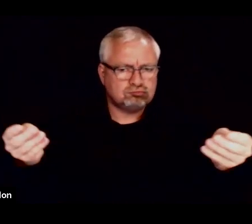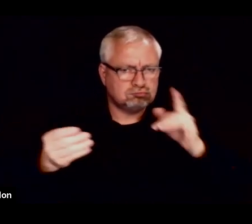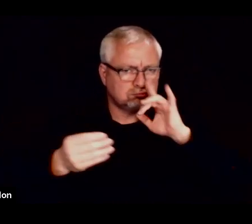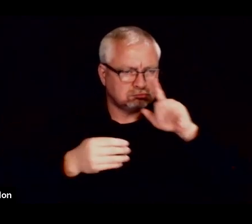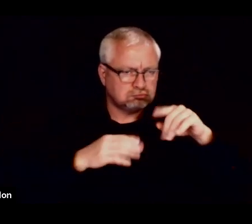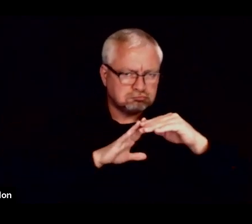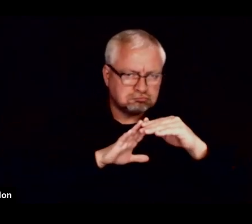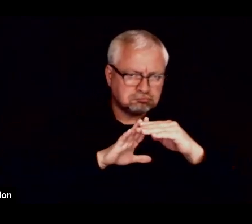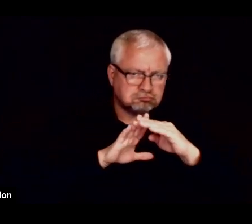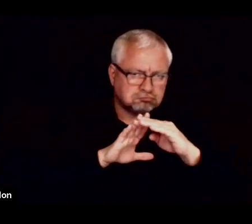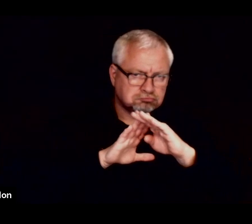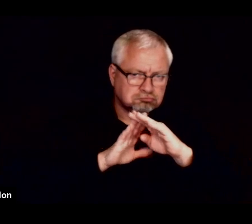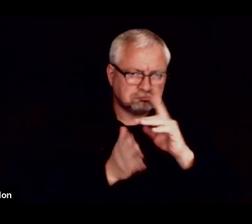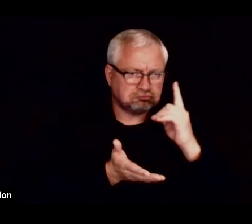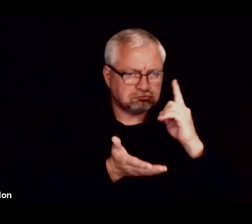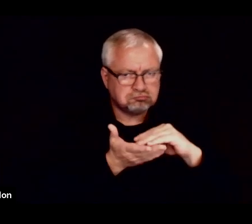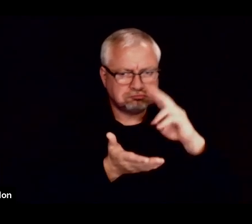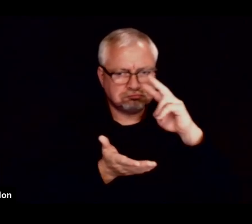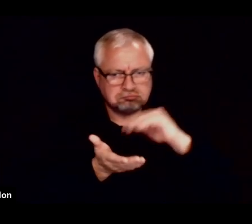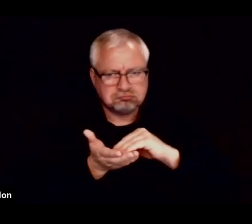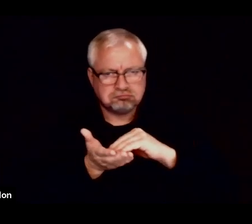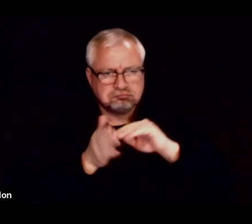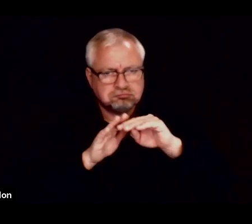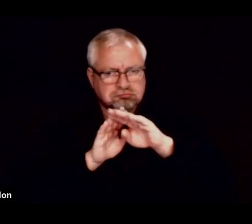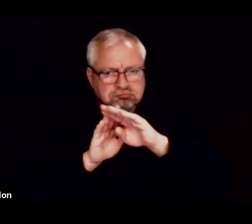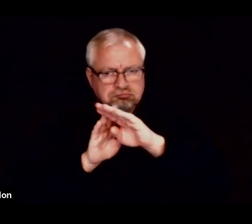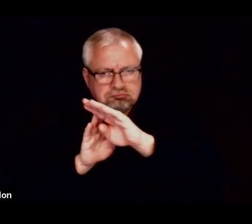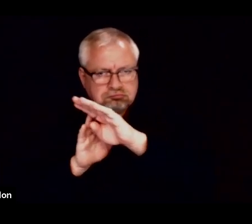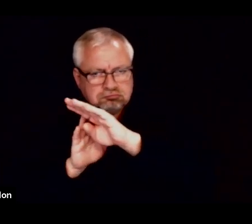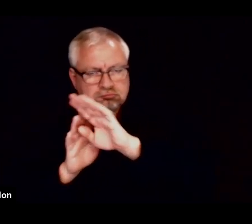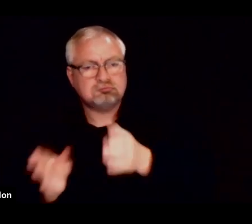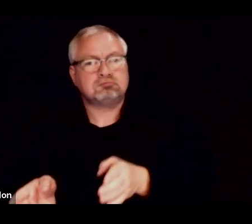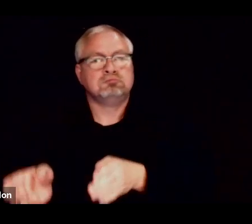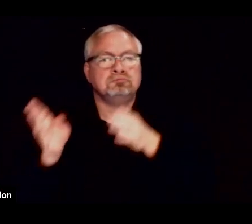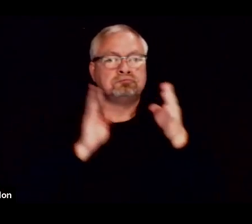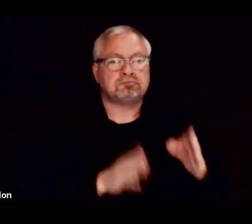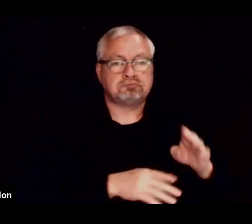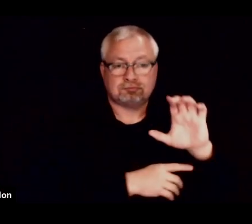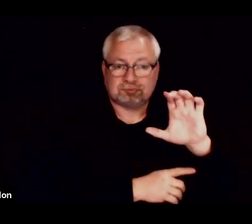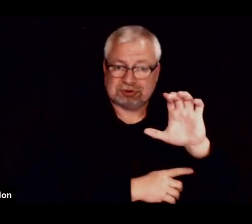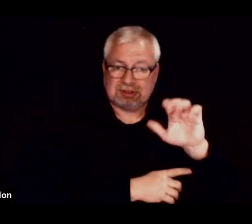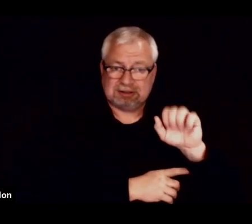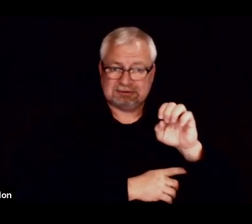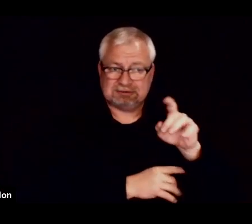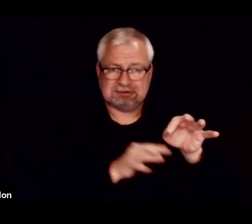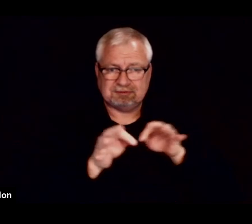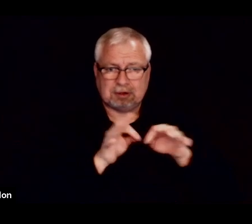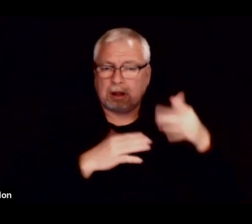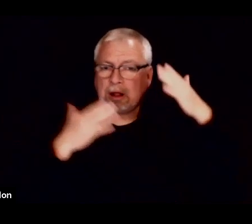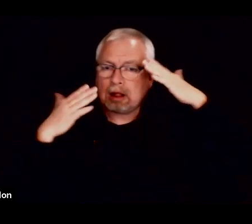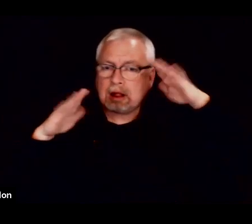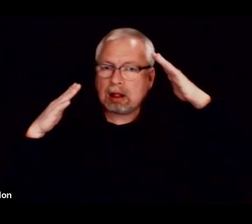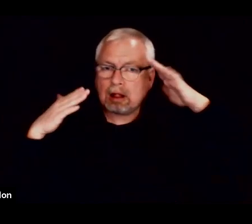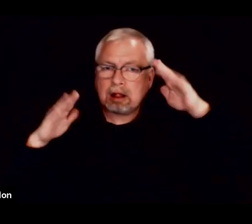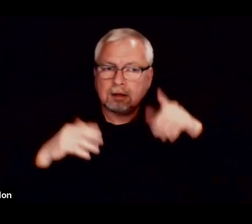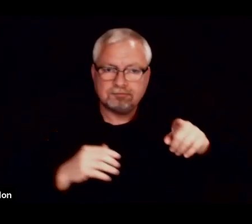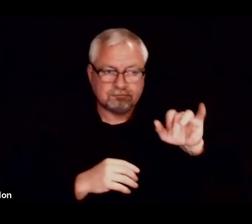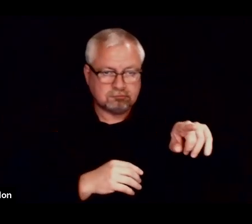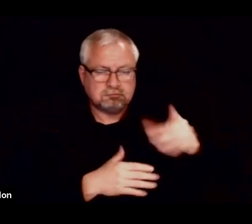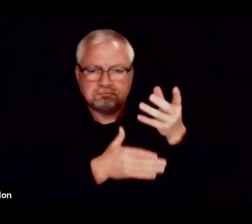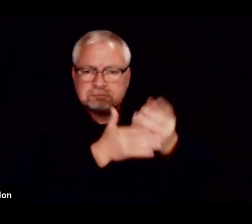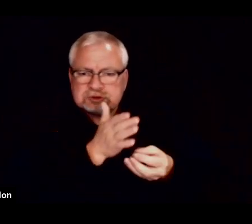I think, and then the cases that are defined as unknown or missing